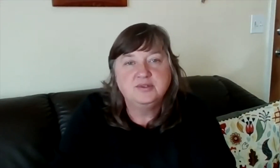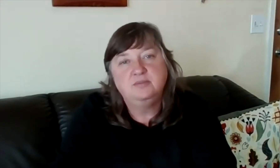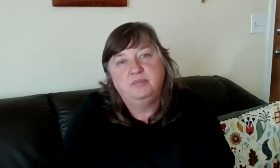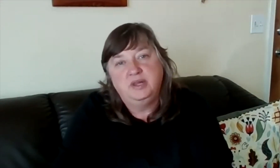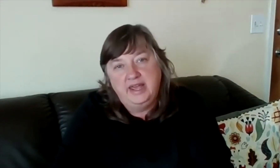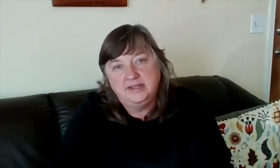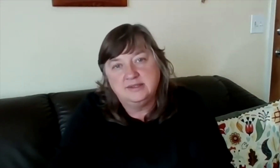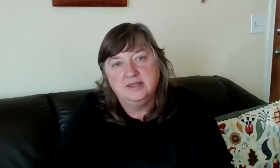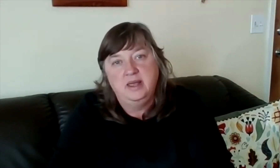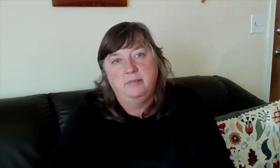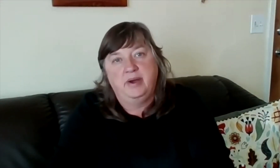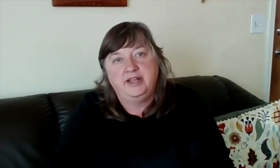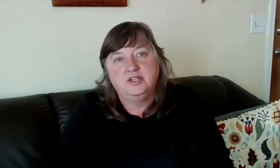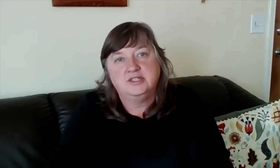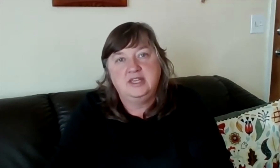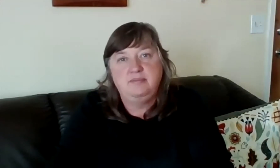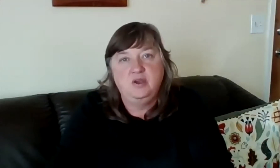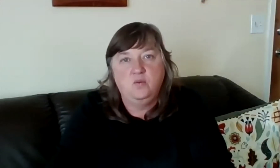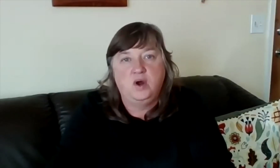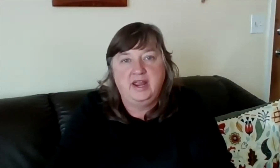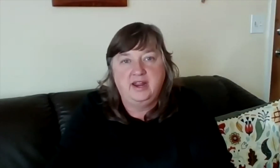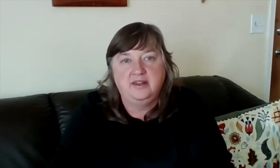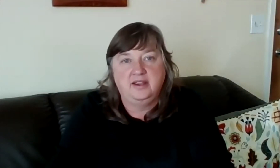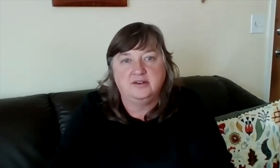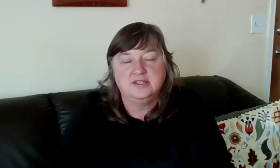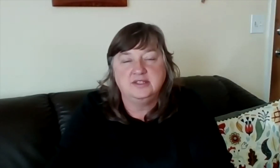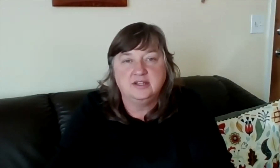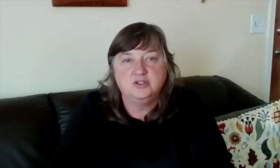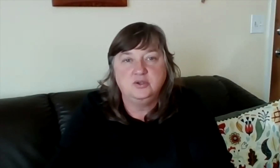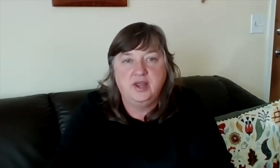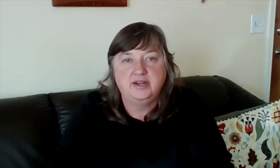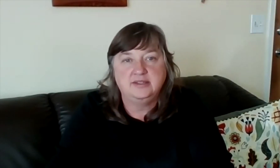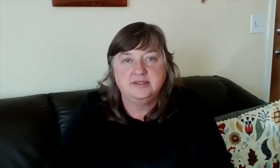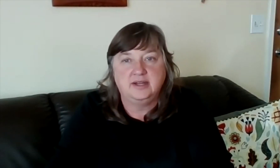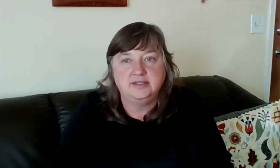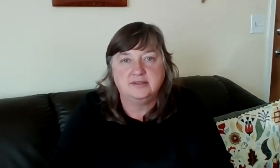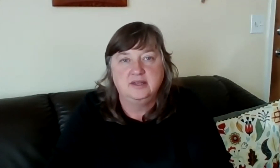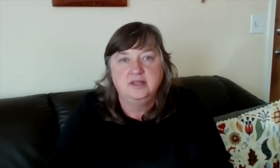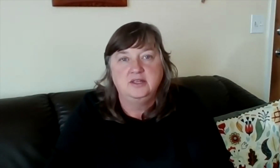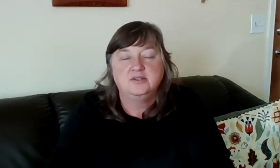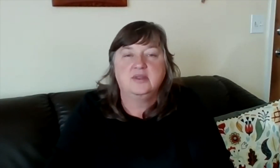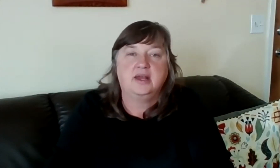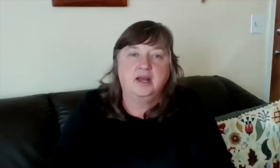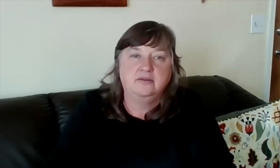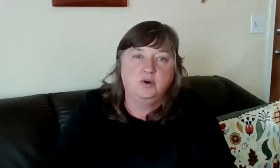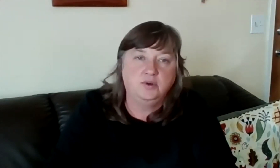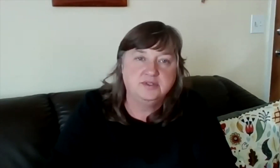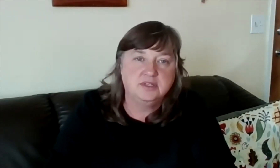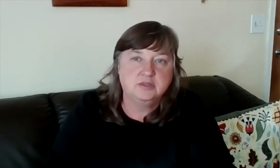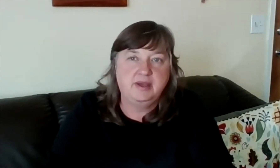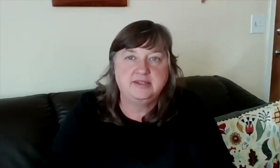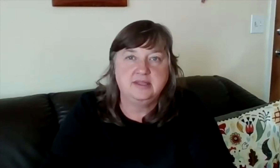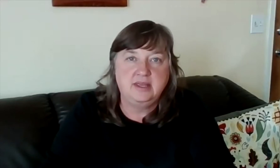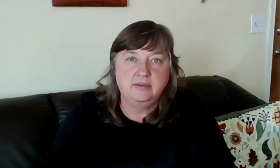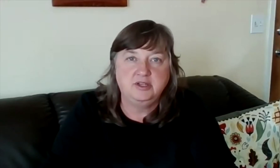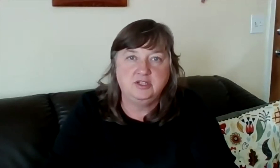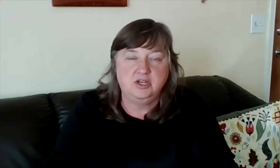in place by just keeping one hand there, since they're two-handed signs. So that kind of holds the space and the image in your